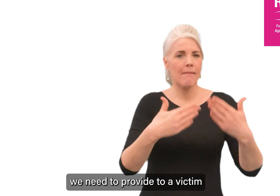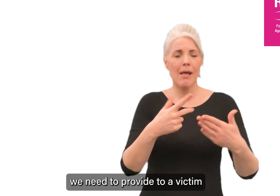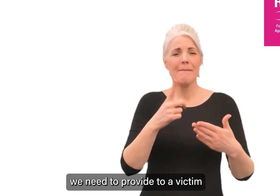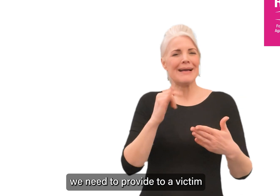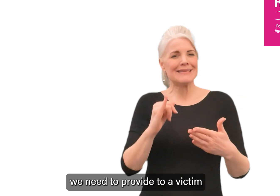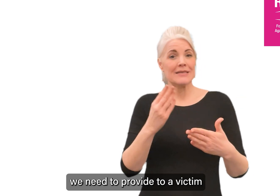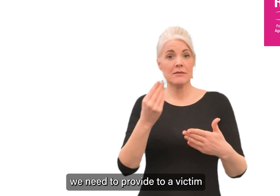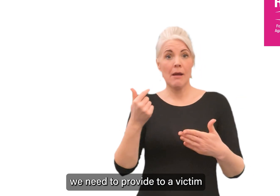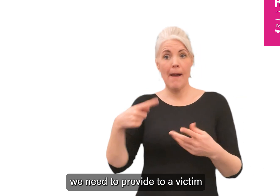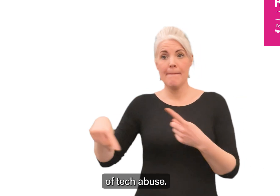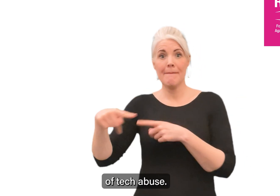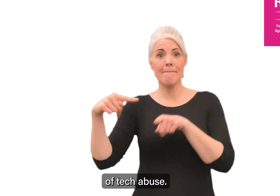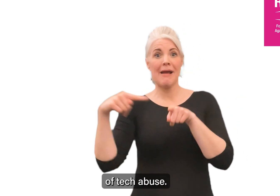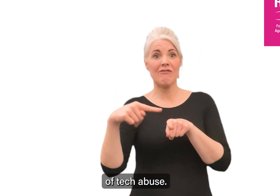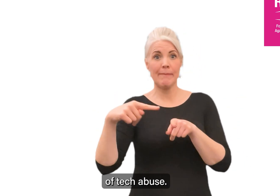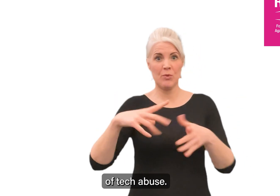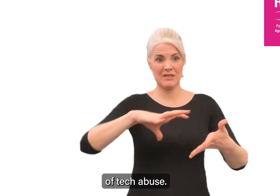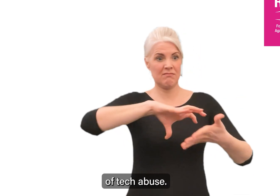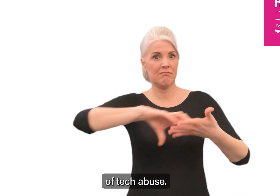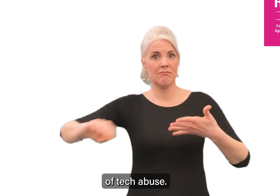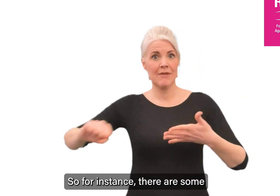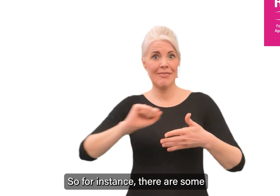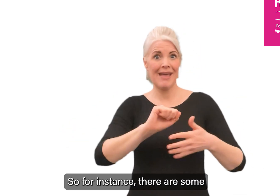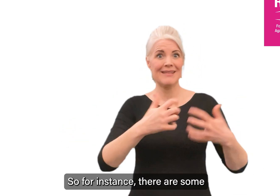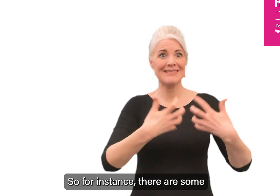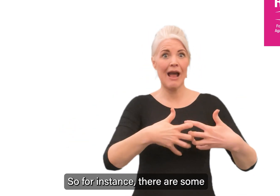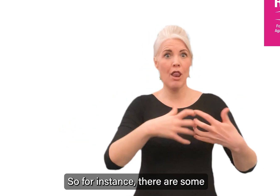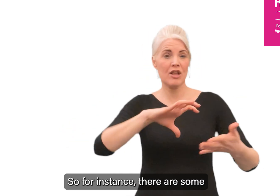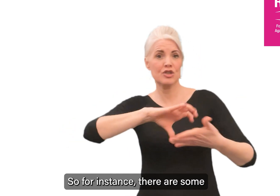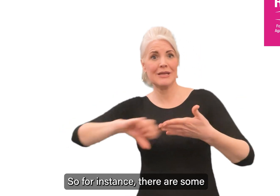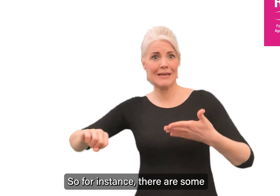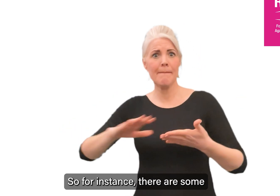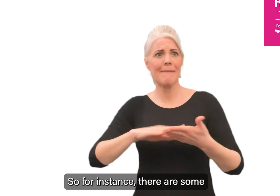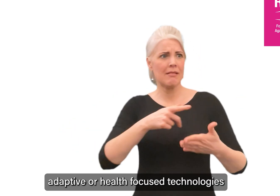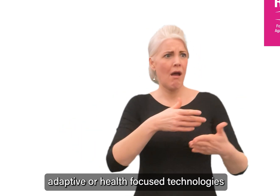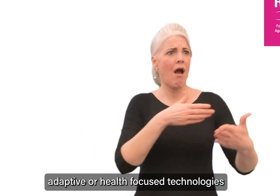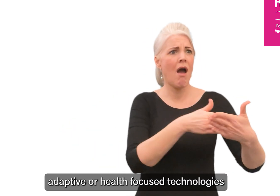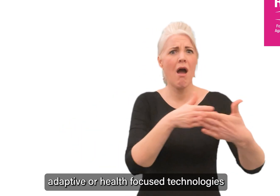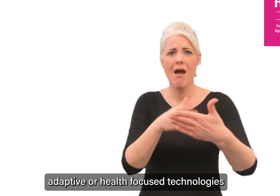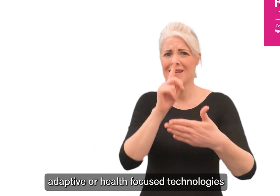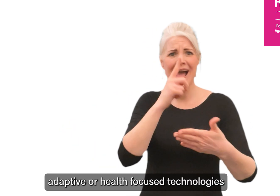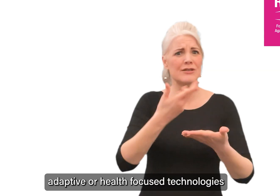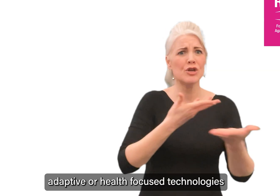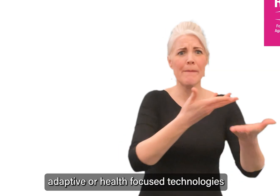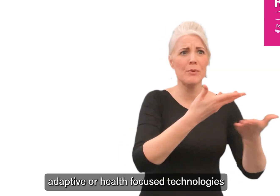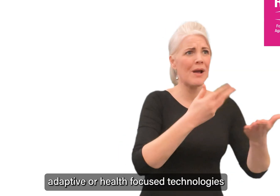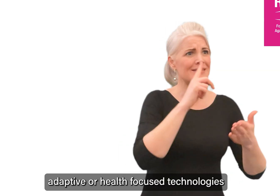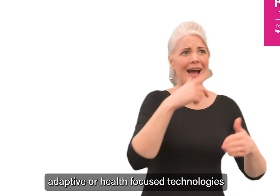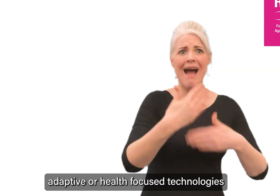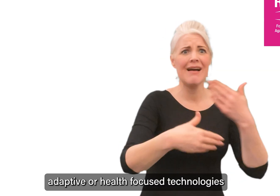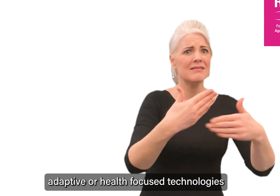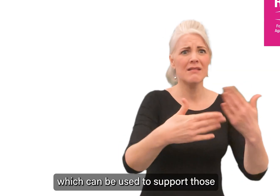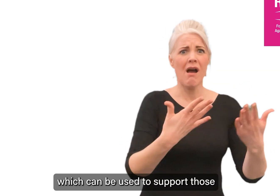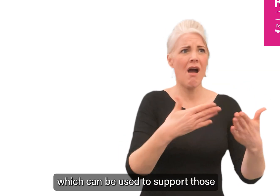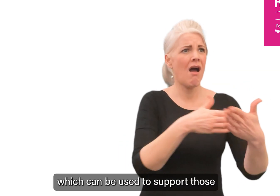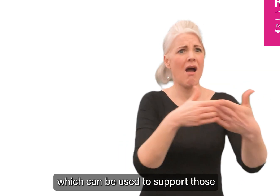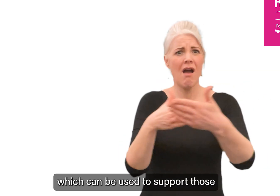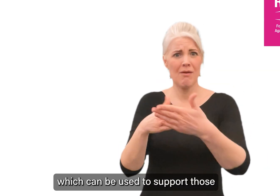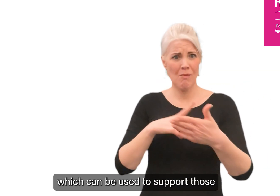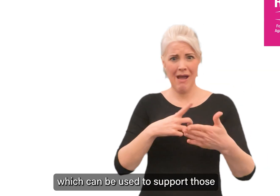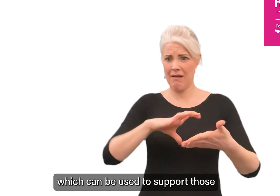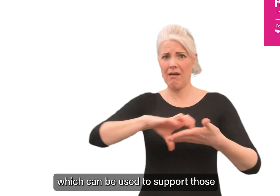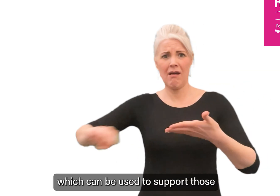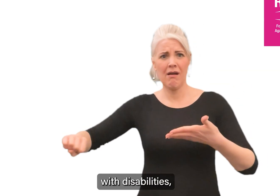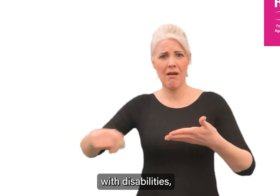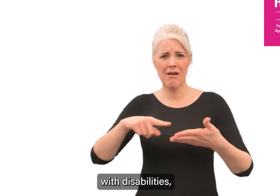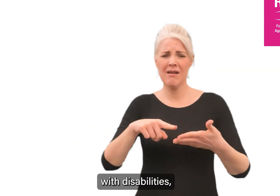need to provide to a victim of tech abuse. So, for instance, there are some adaptive or health focused technologies which can be used